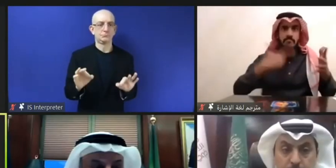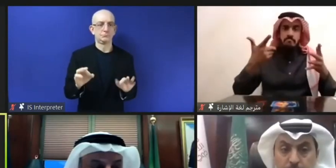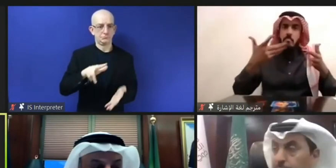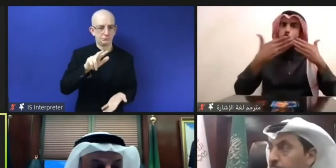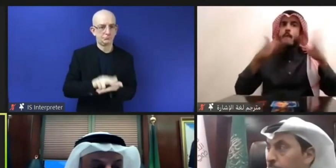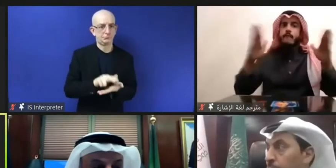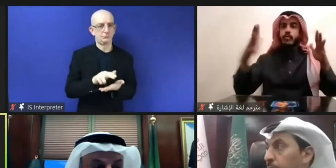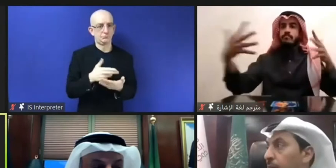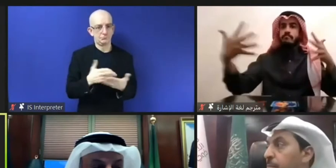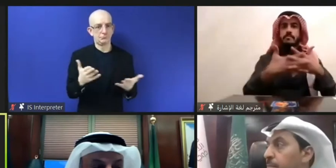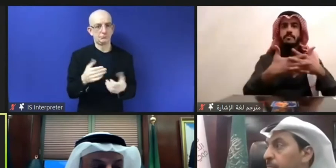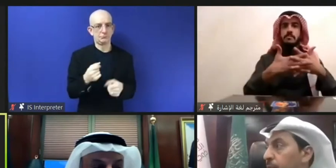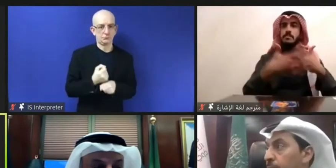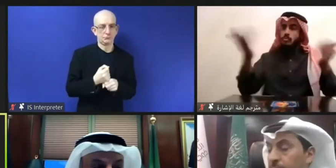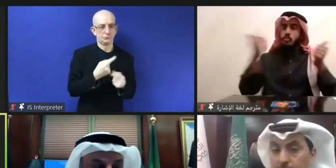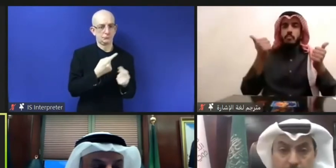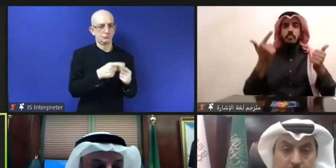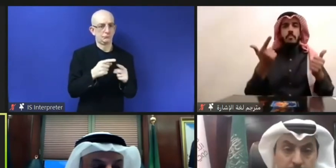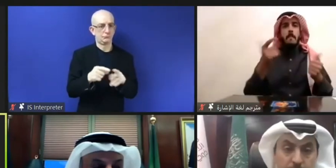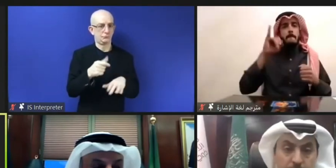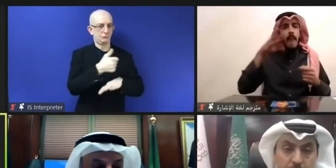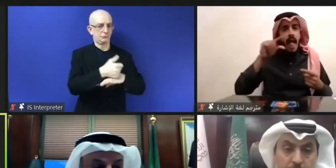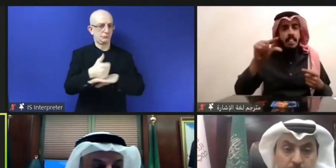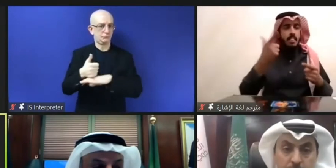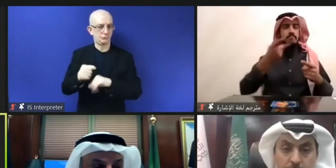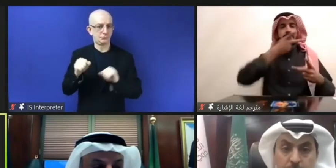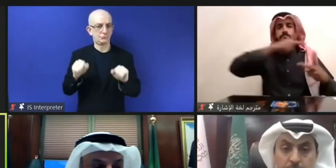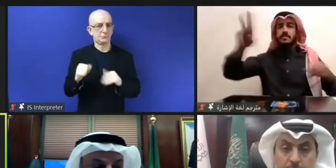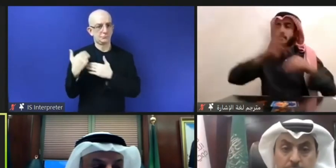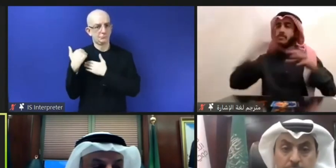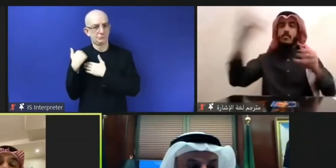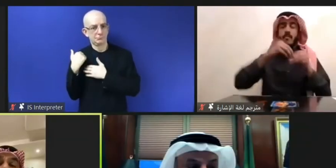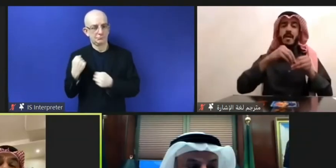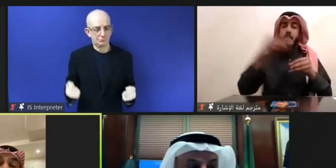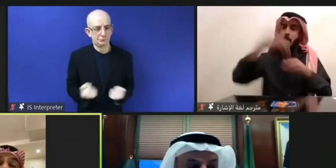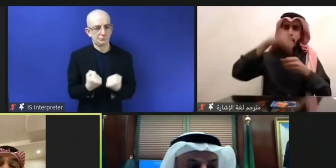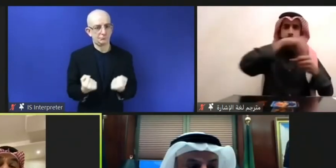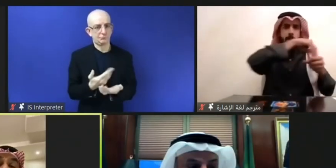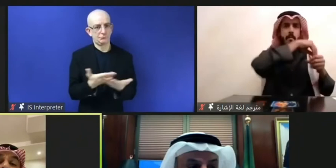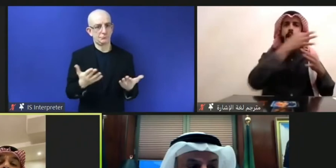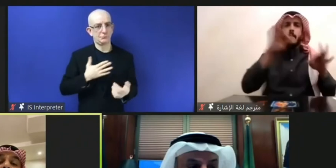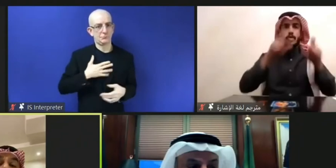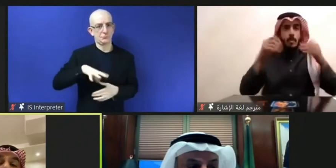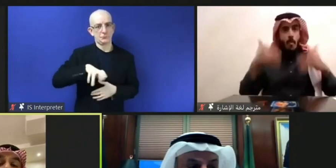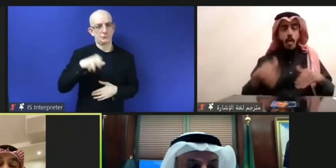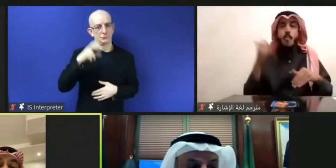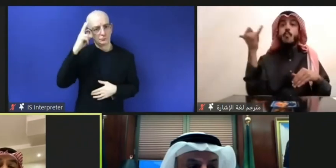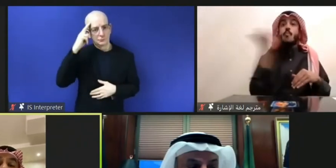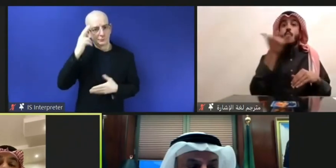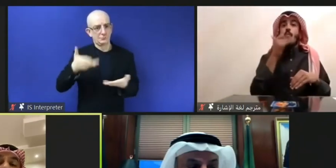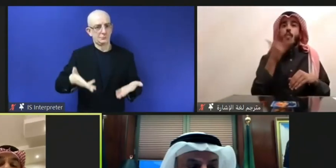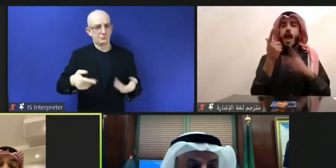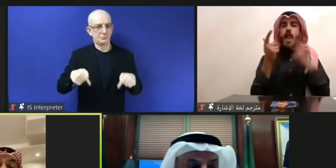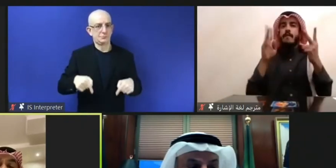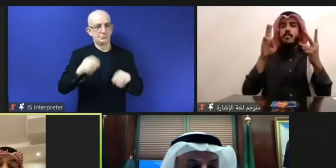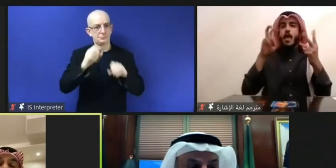the efforts of our country under the Vision 2030 to give more empowerment and